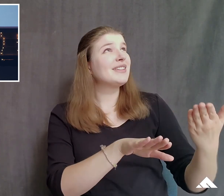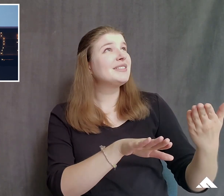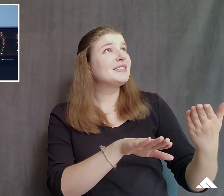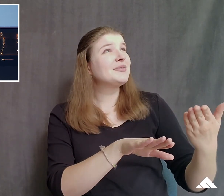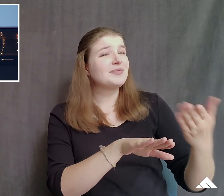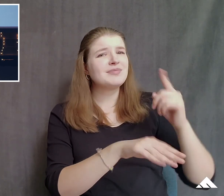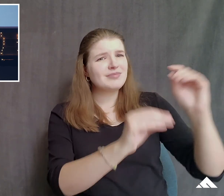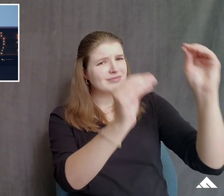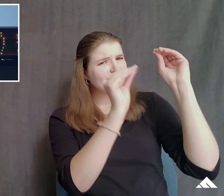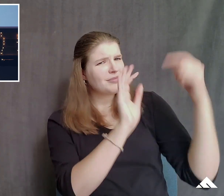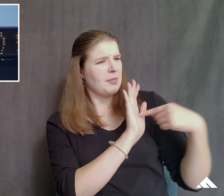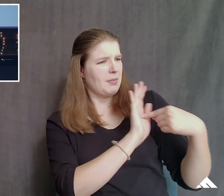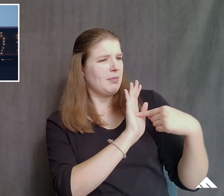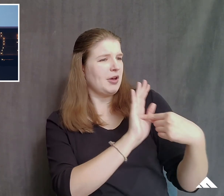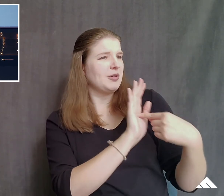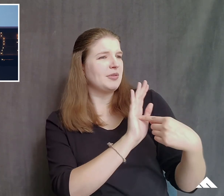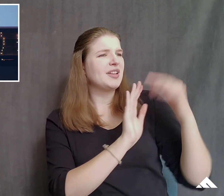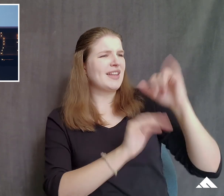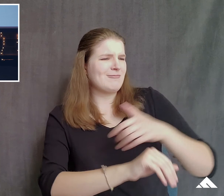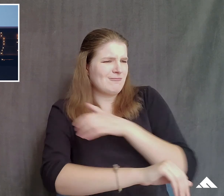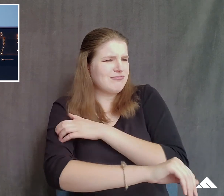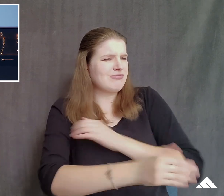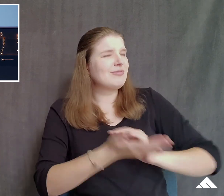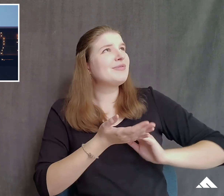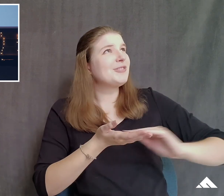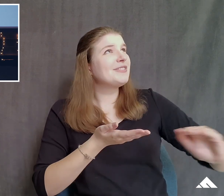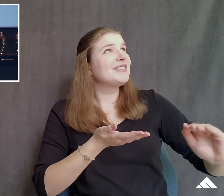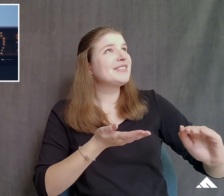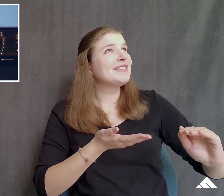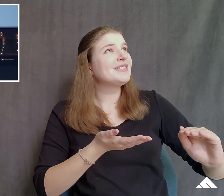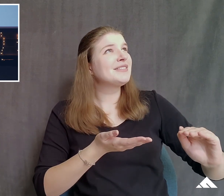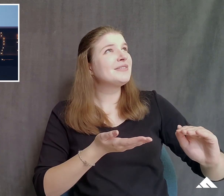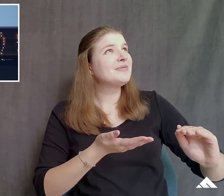teaches us and models for us this power of forgiveness.